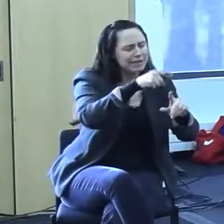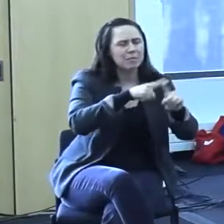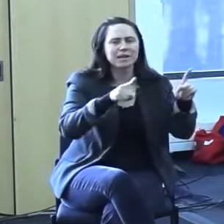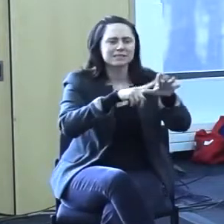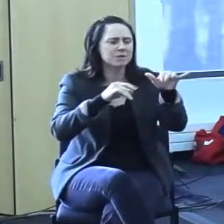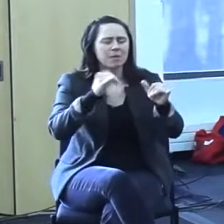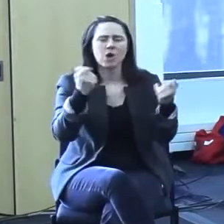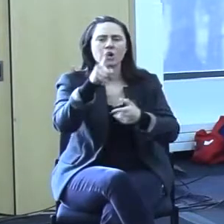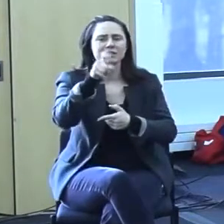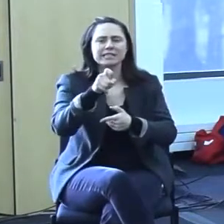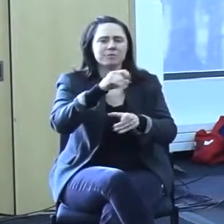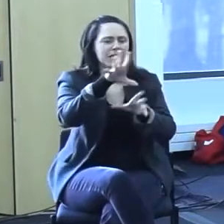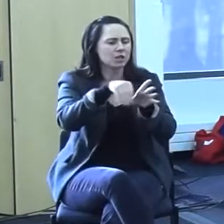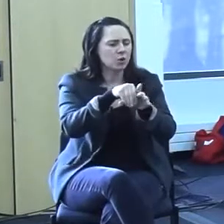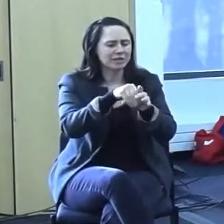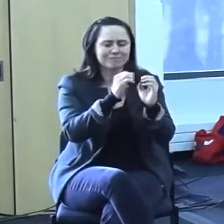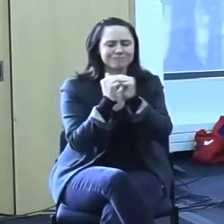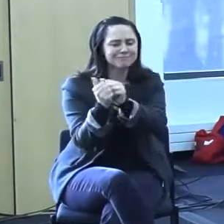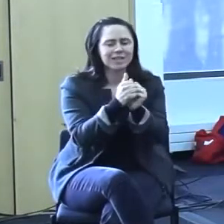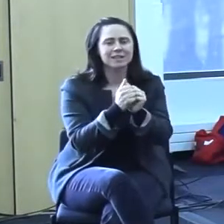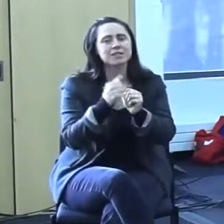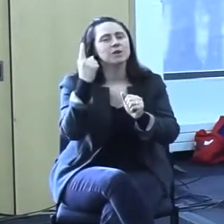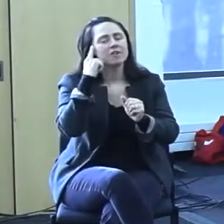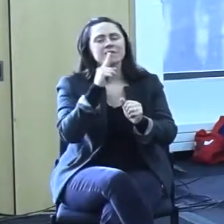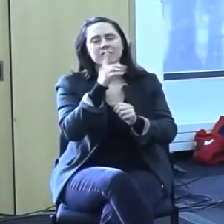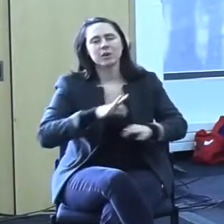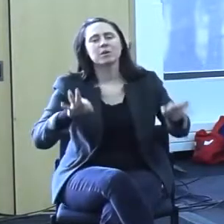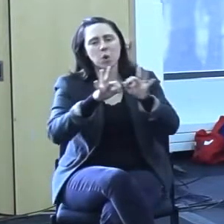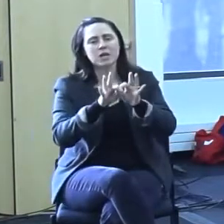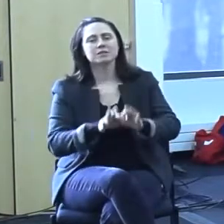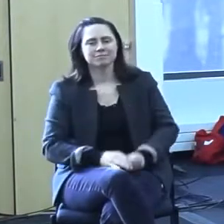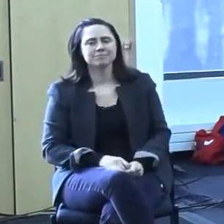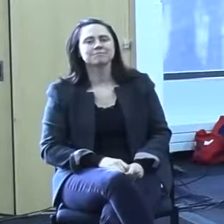be part of a whole. So I think that's very important.